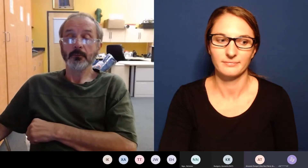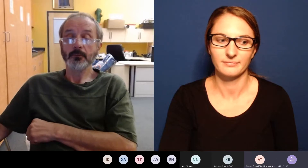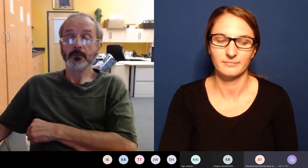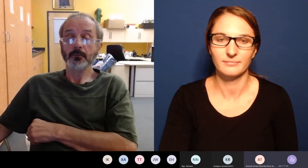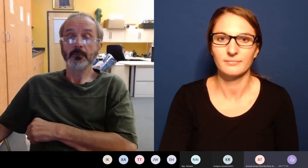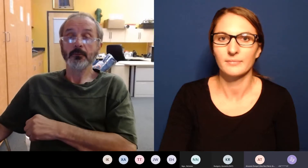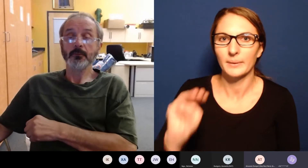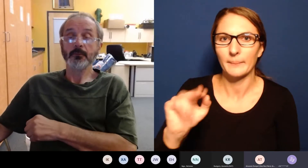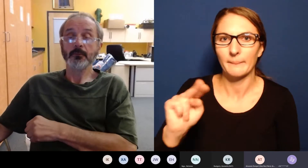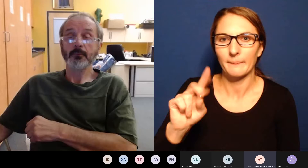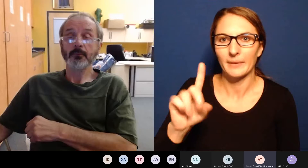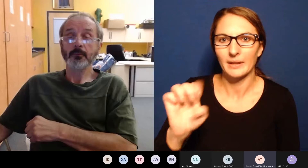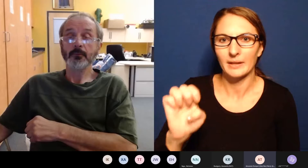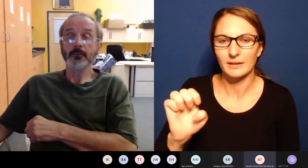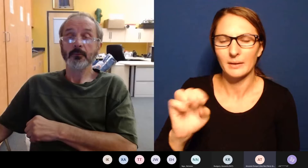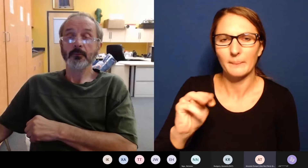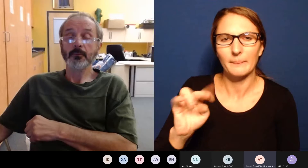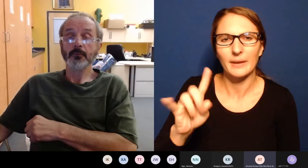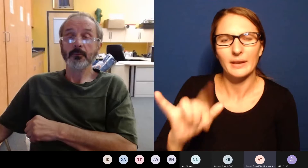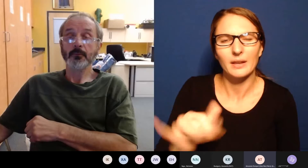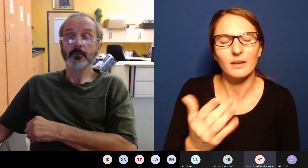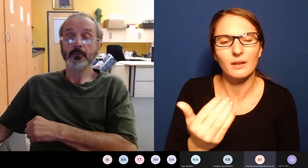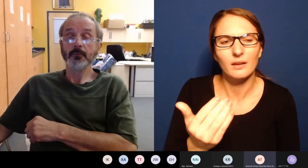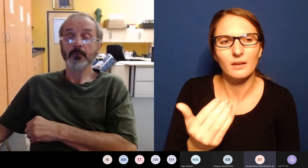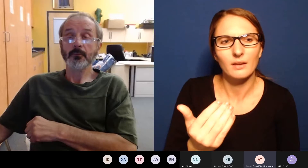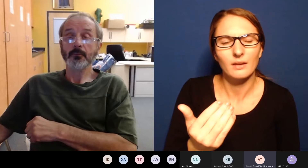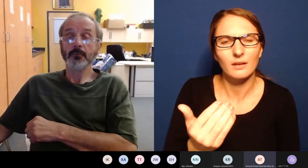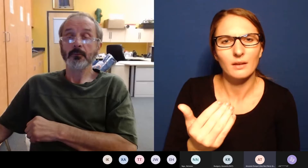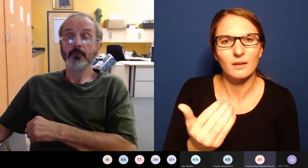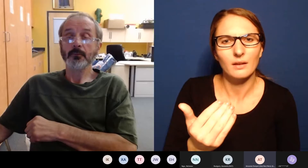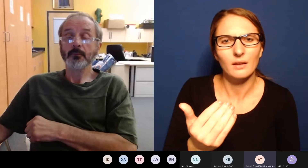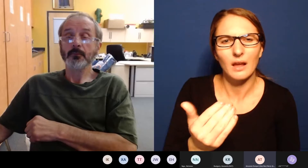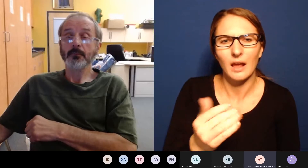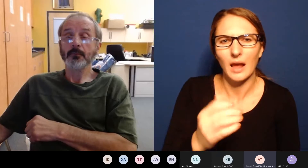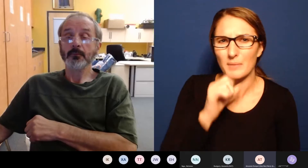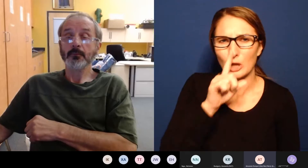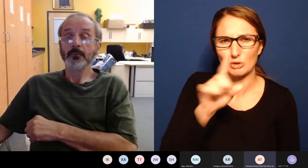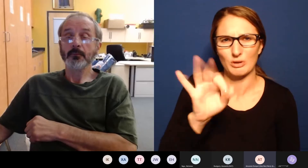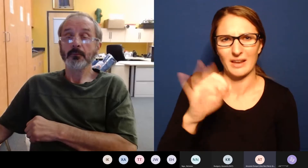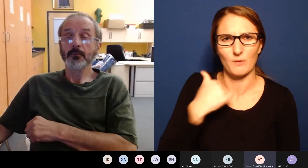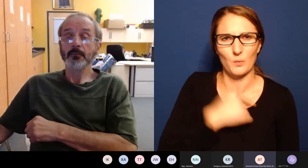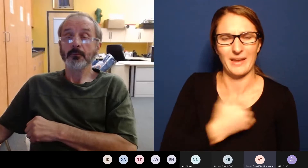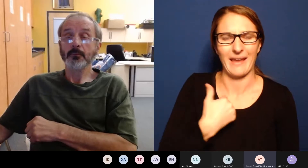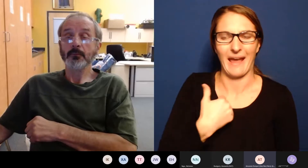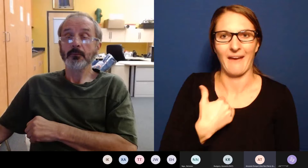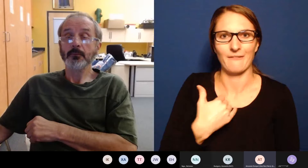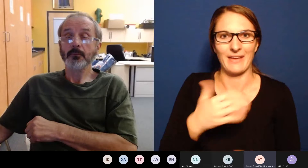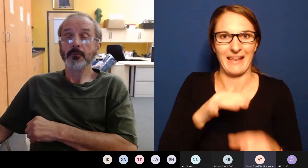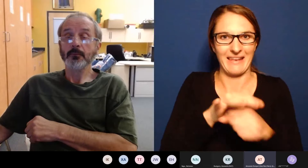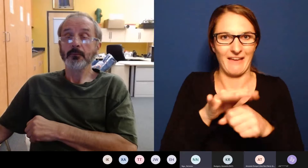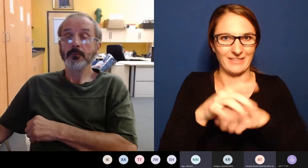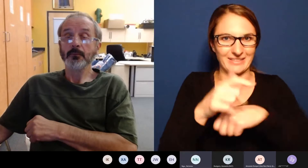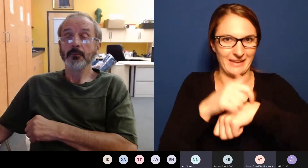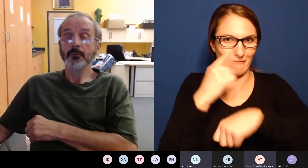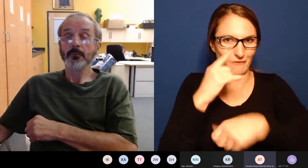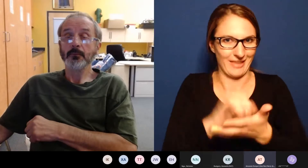This is Mandy. I'm not sure if we have the capacity to do that or the